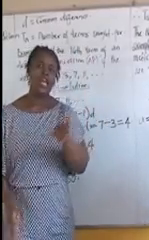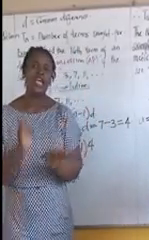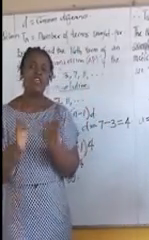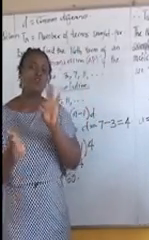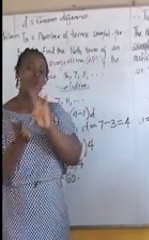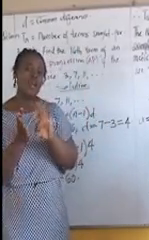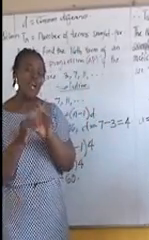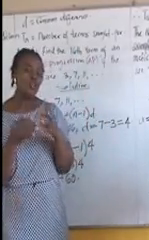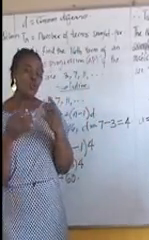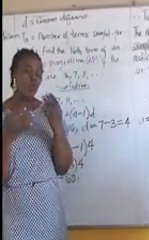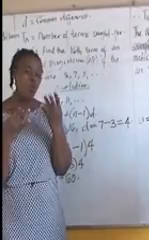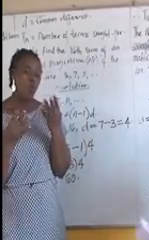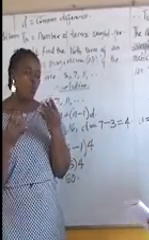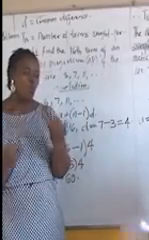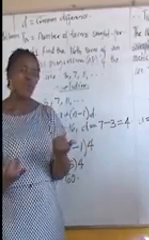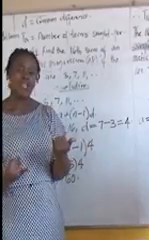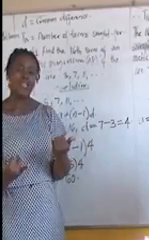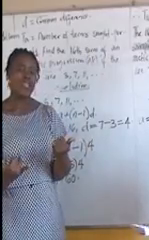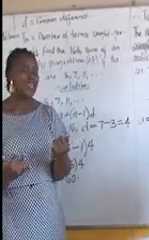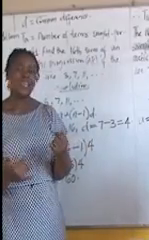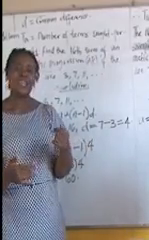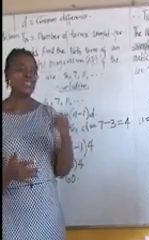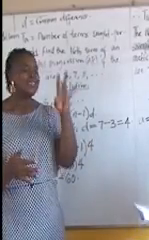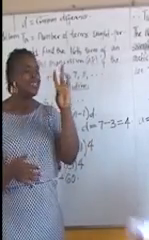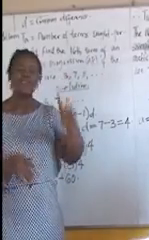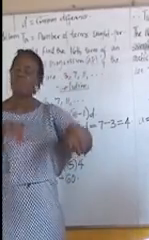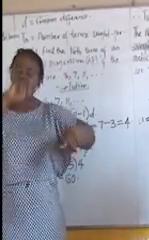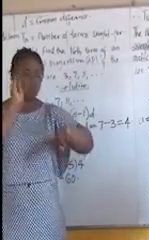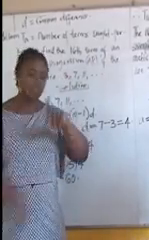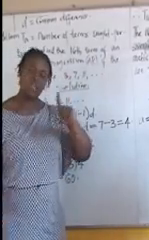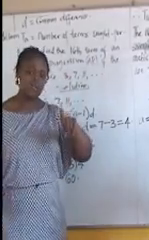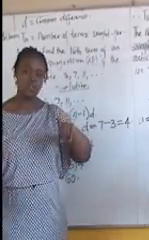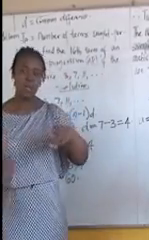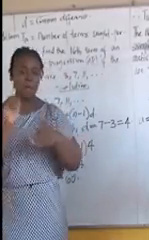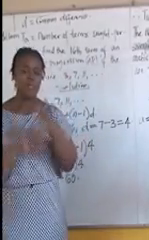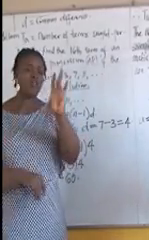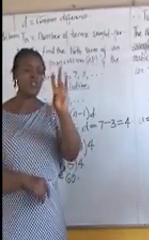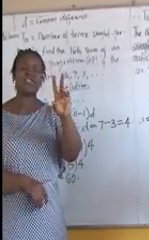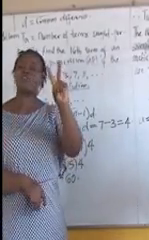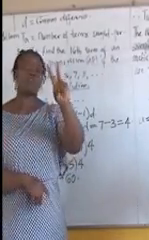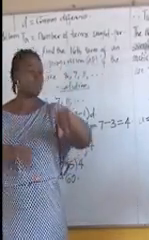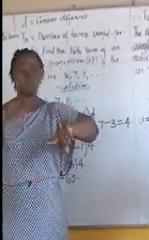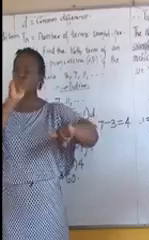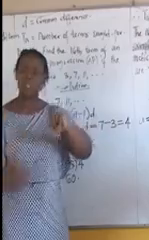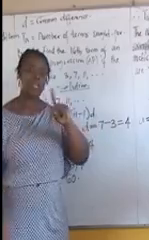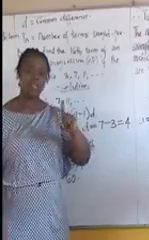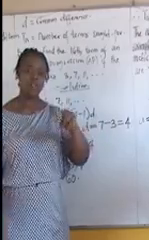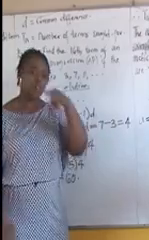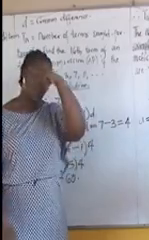properly, you are taking away 72 from 7, which is not possible. It therefore means, because we have the negative sign